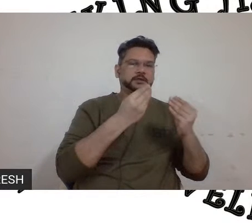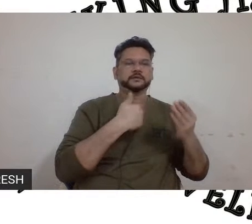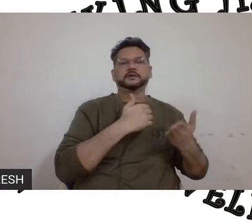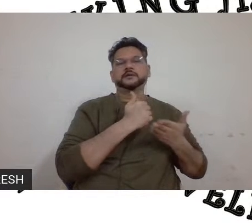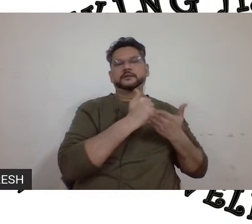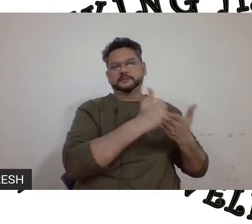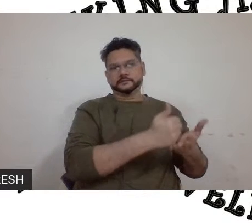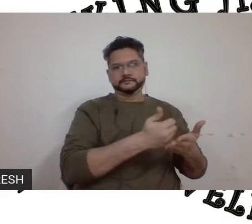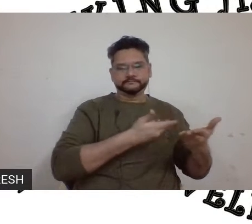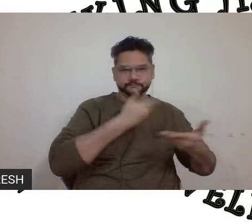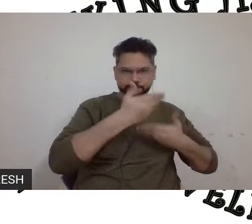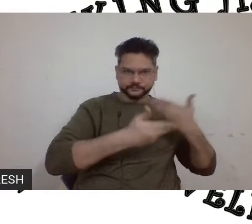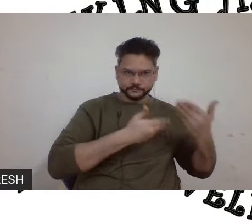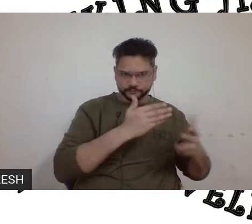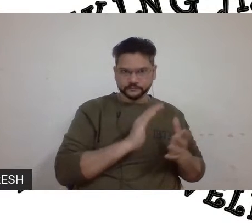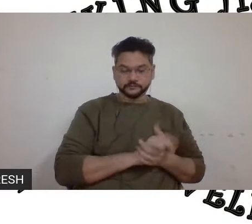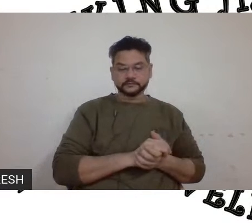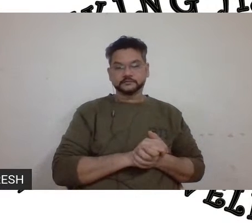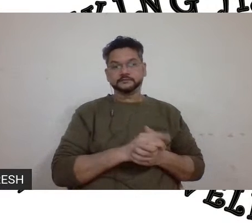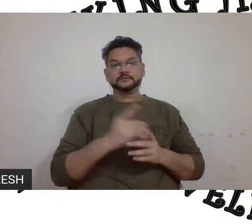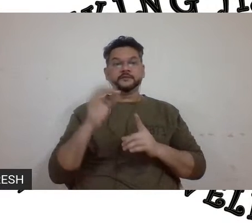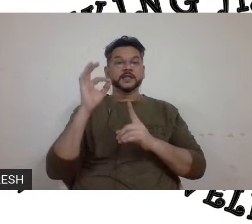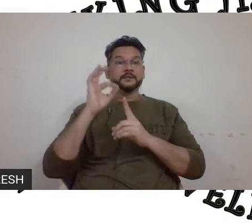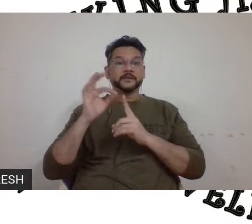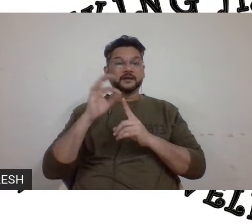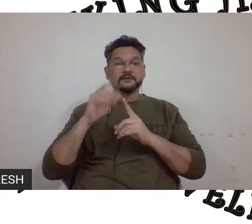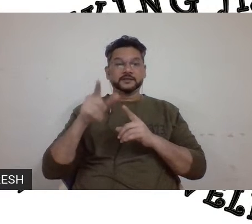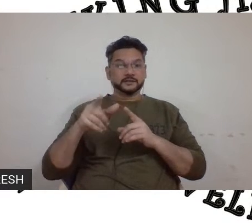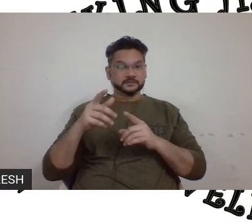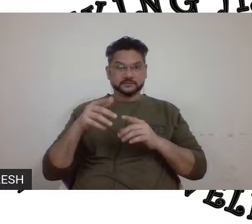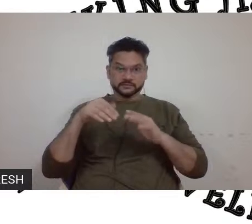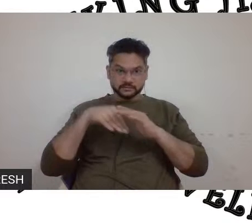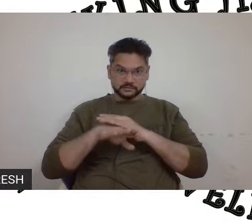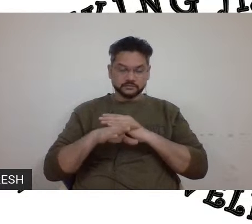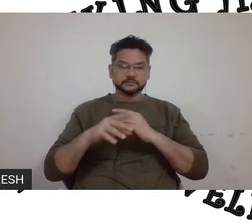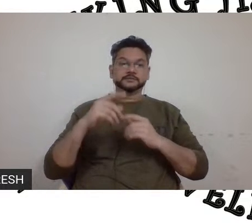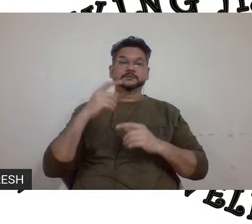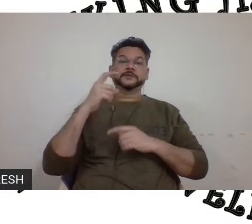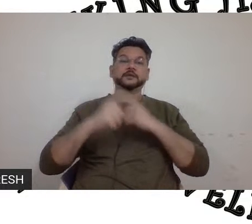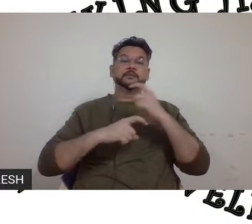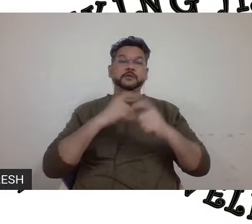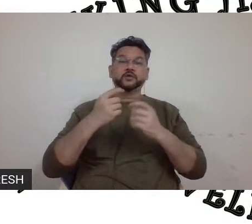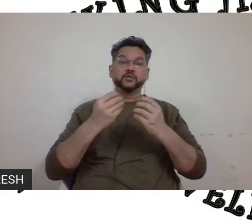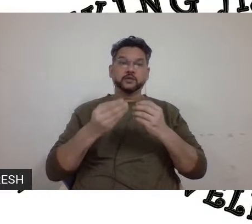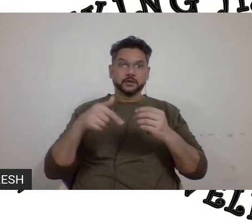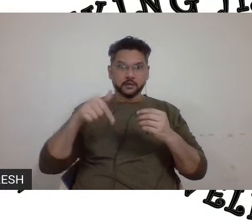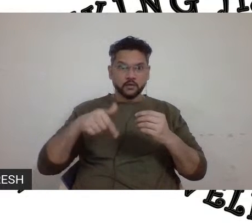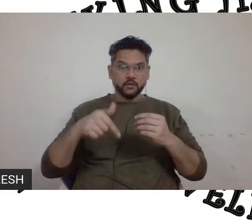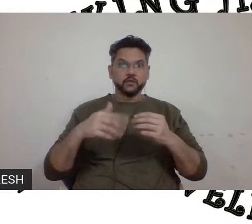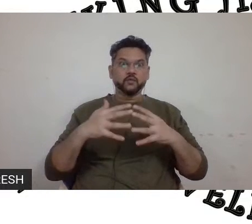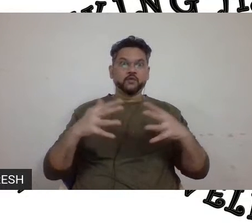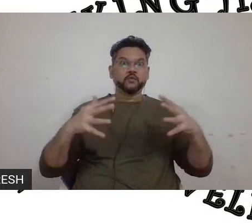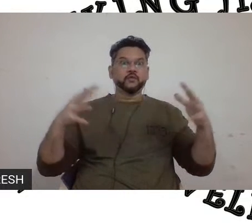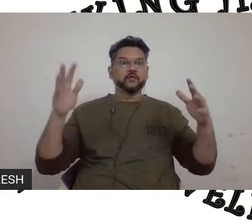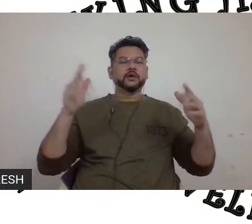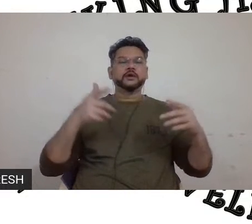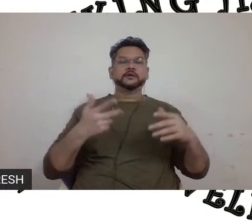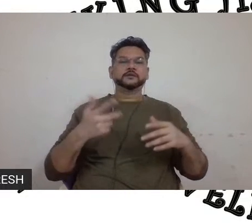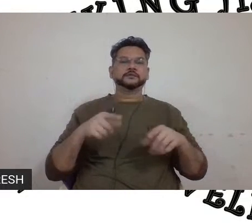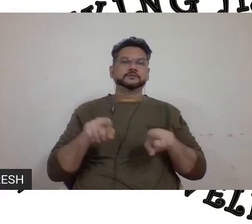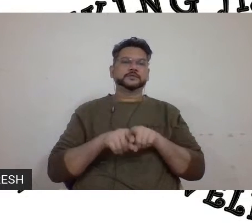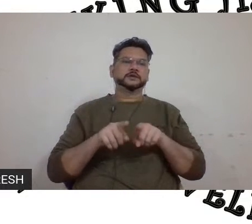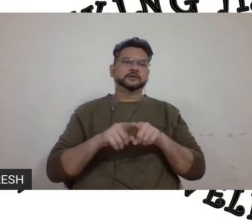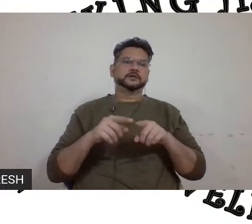the private sector jobs, more and more companies are also offering freebies to ensure that they can retain the youth with disabled. Now,